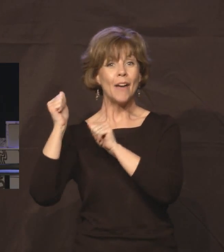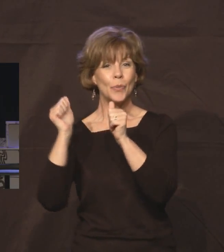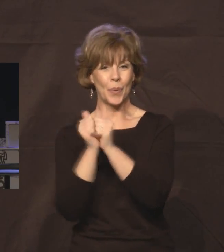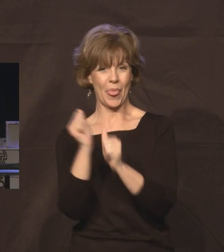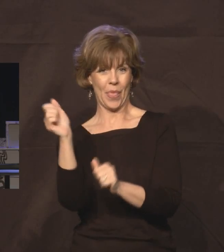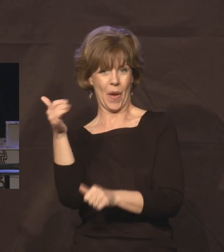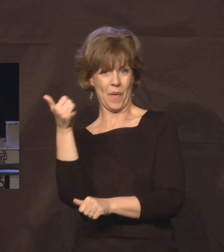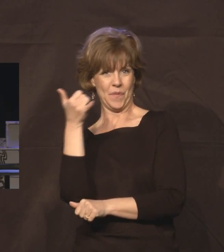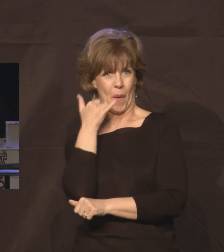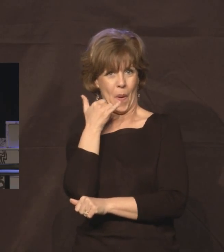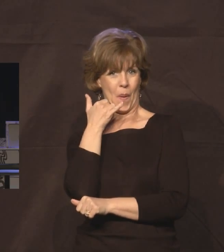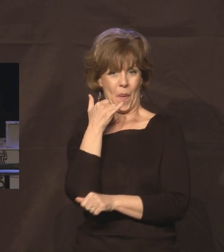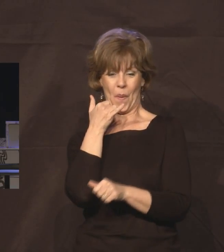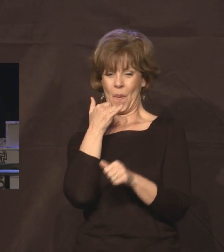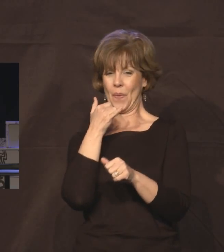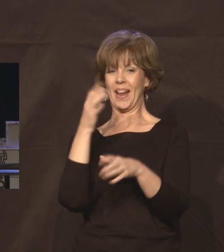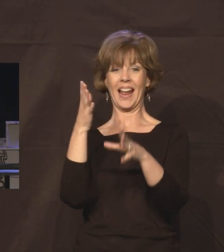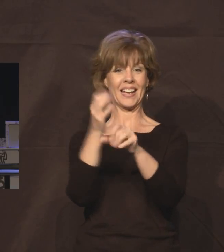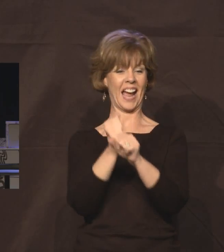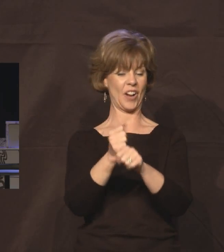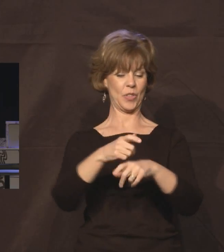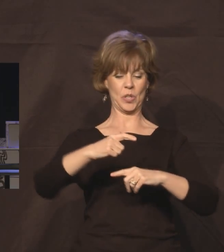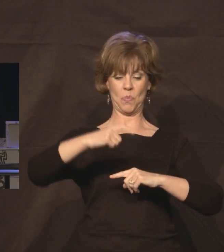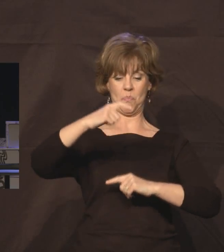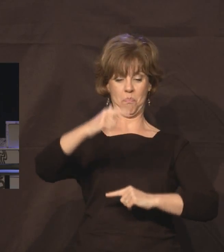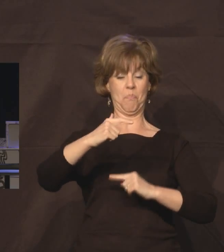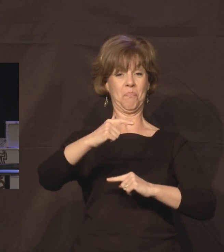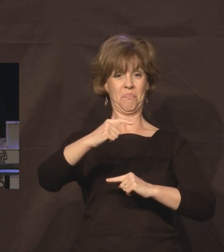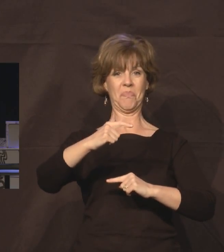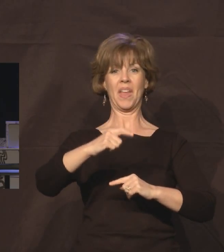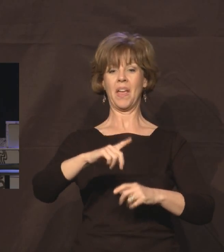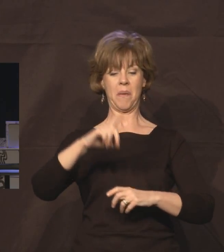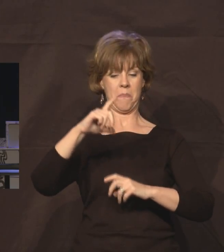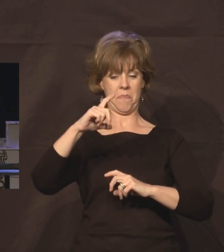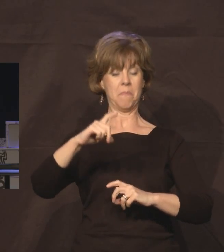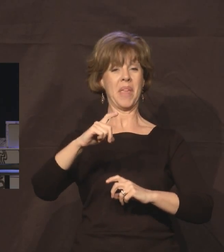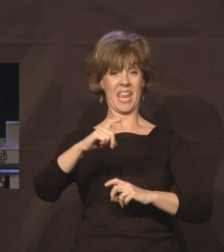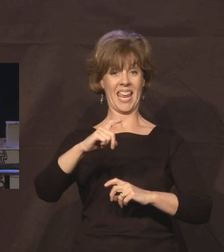monster of a phone that's easy to type on. And just fits in her purse, you know.